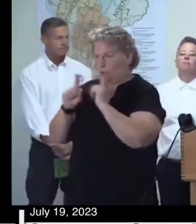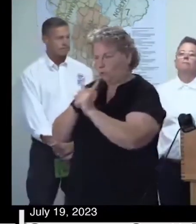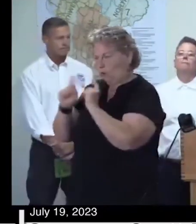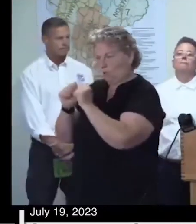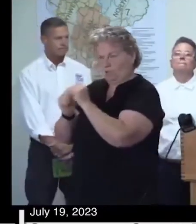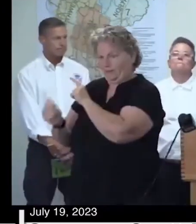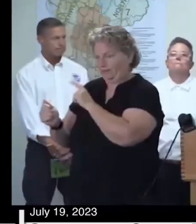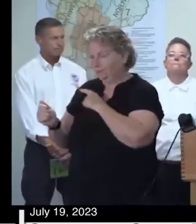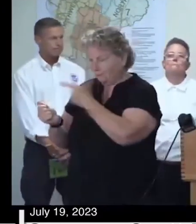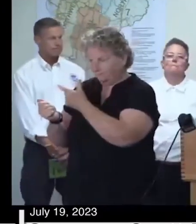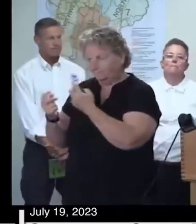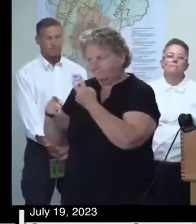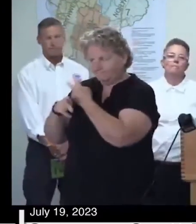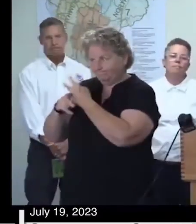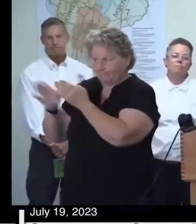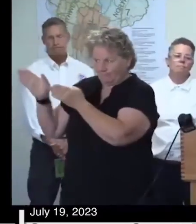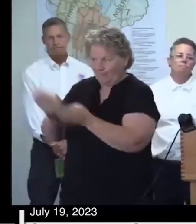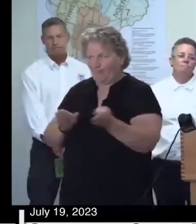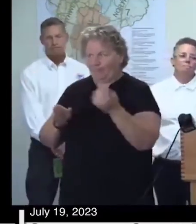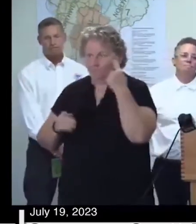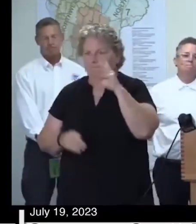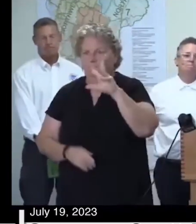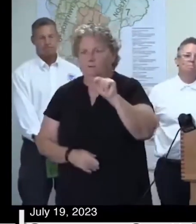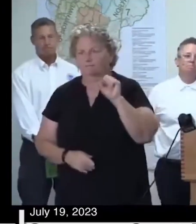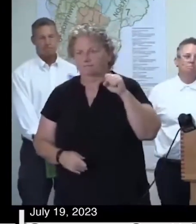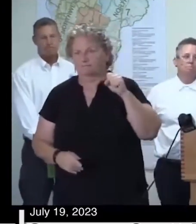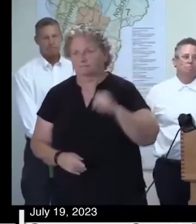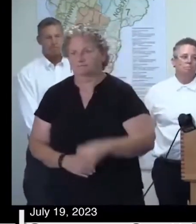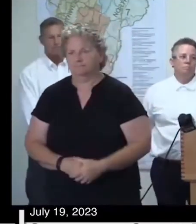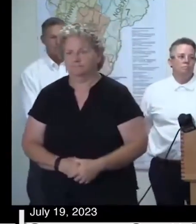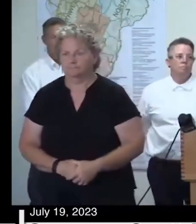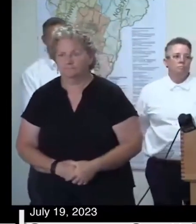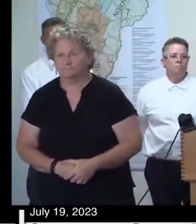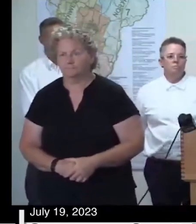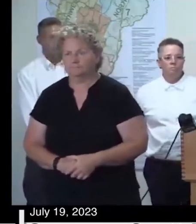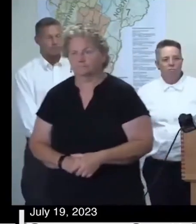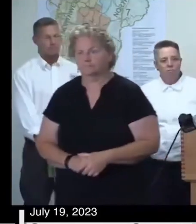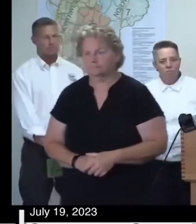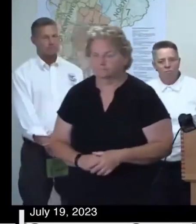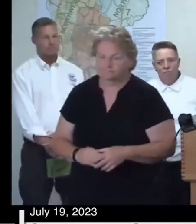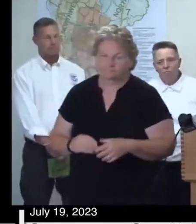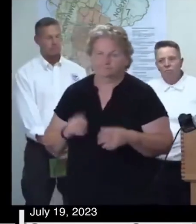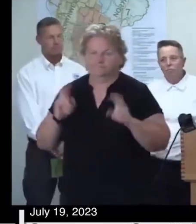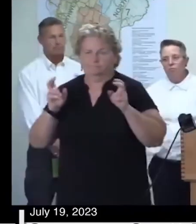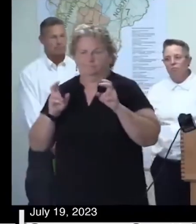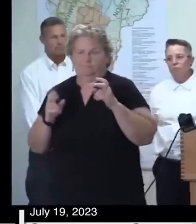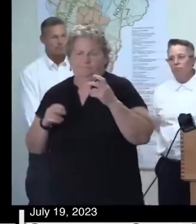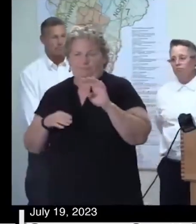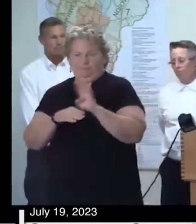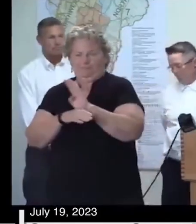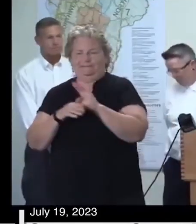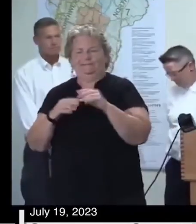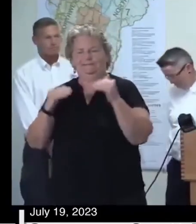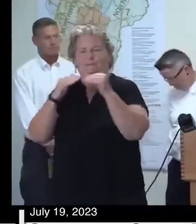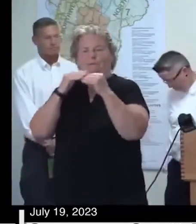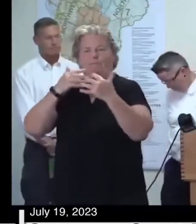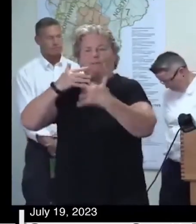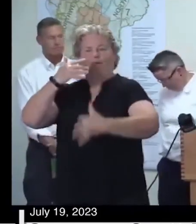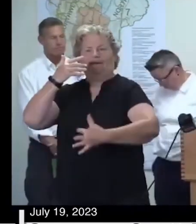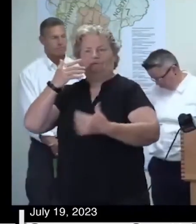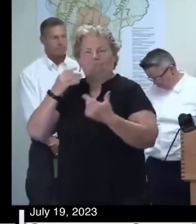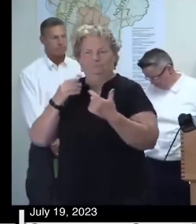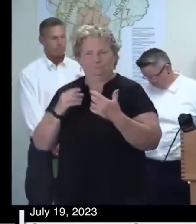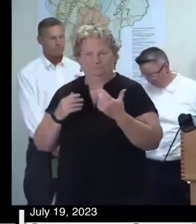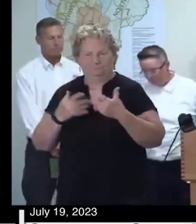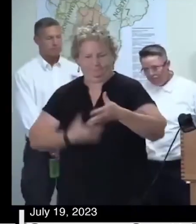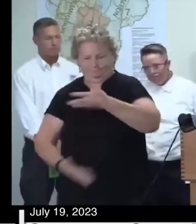of our state, right? We need the resource, we need the tax revenue in order to survive. So if we don't